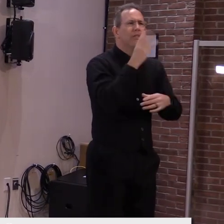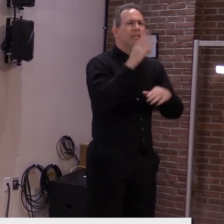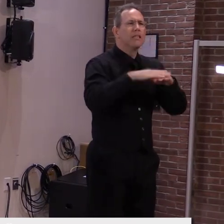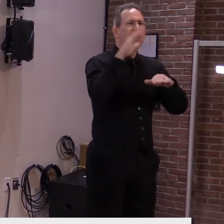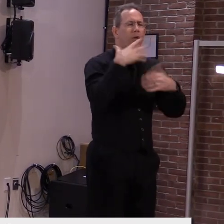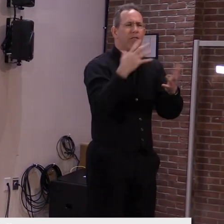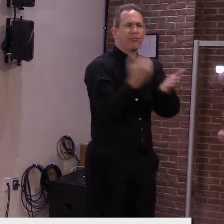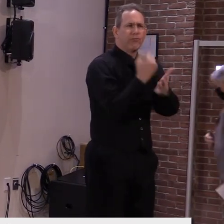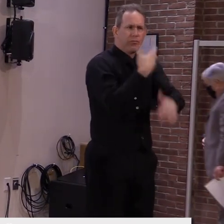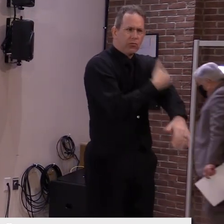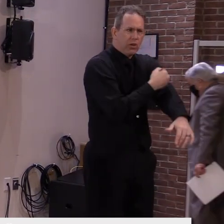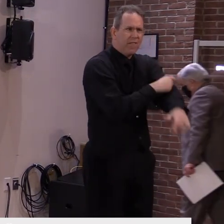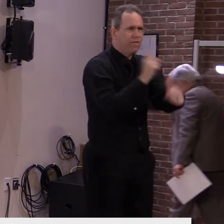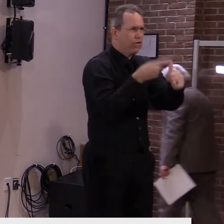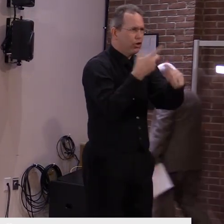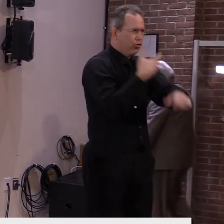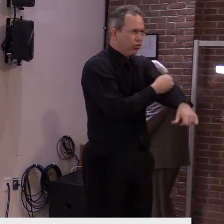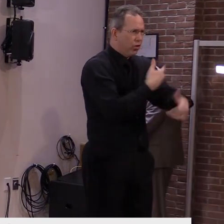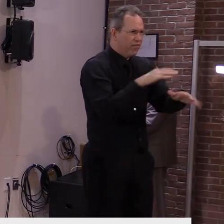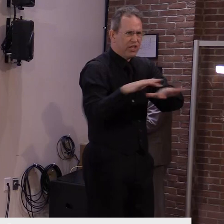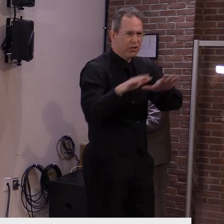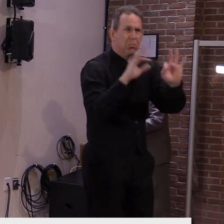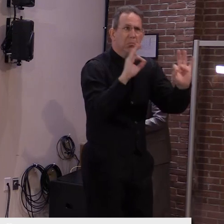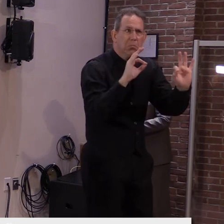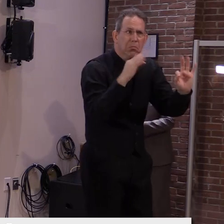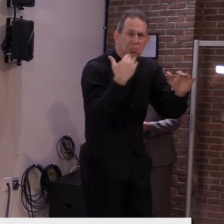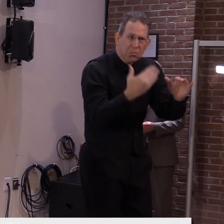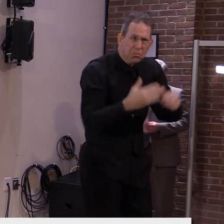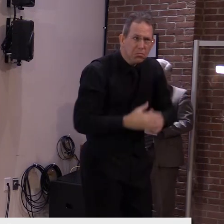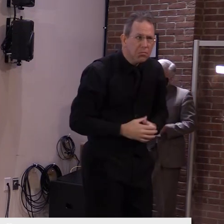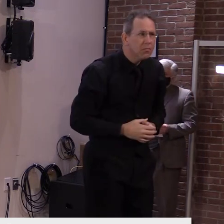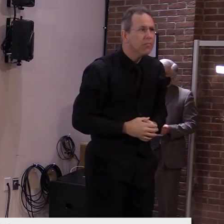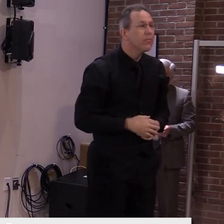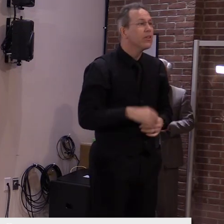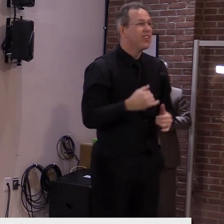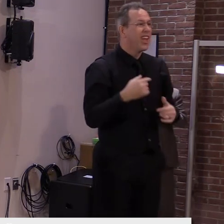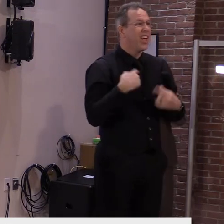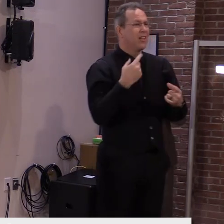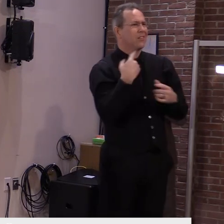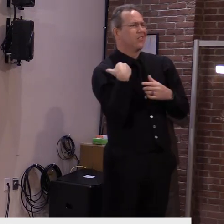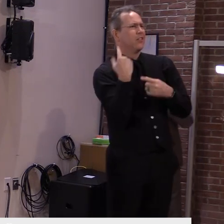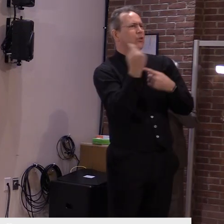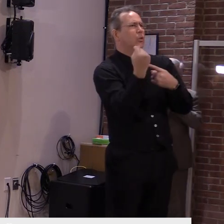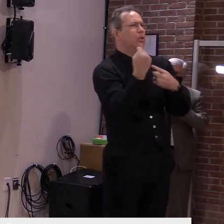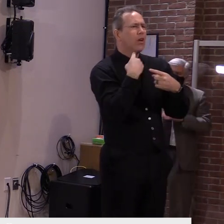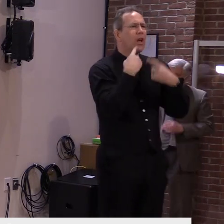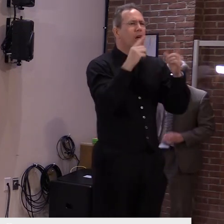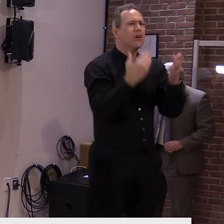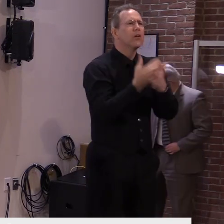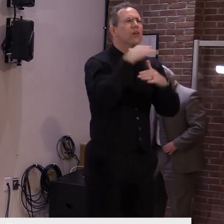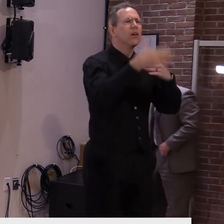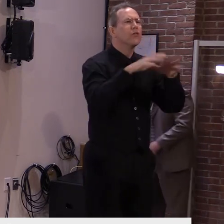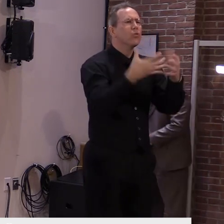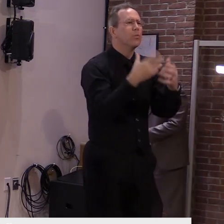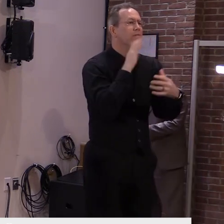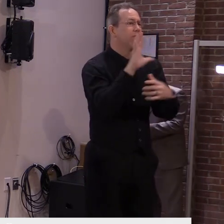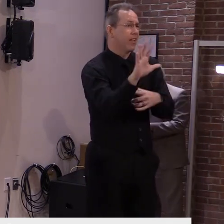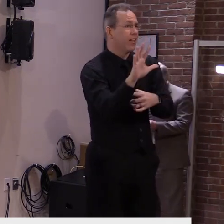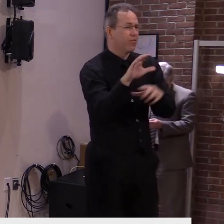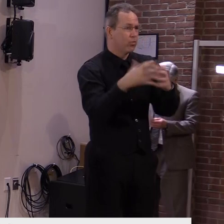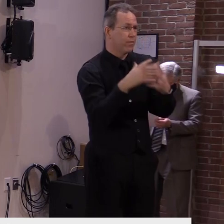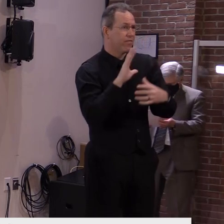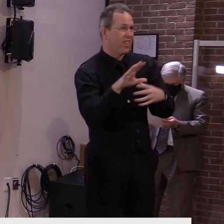vaccine. And as we announced on Tuesday, we're moving into phase 5 of our rollout, which includes